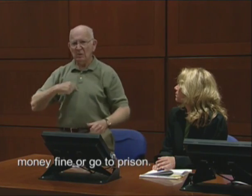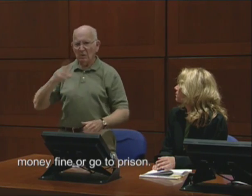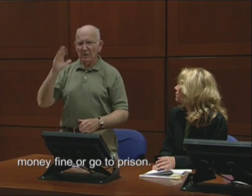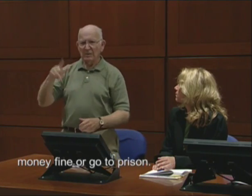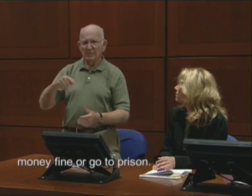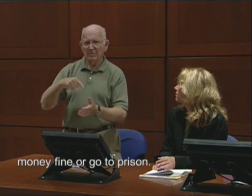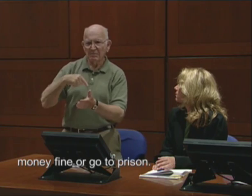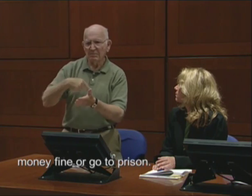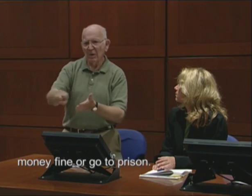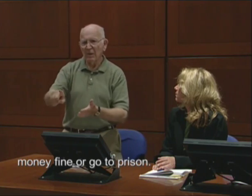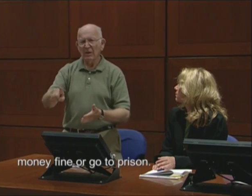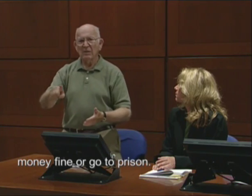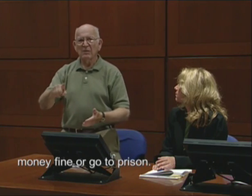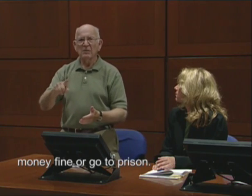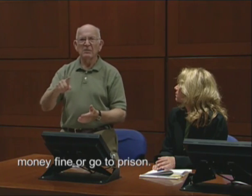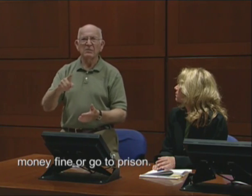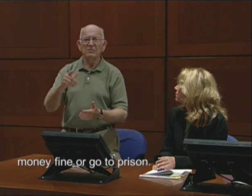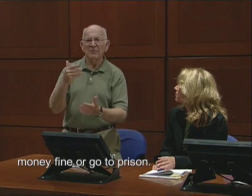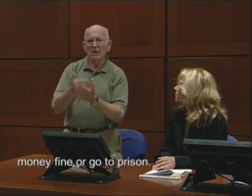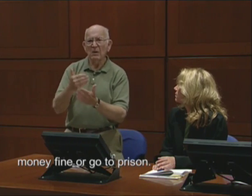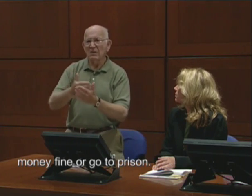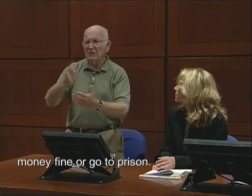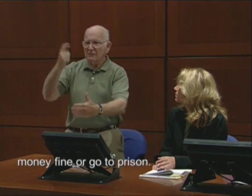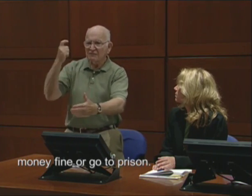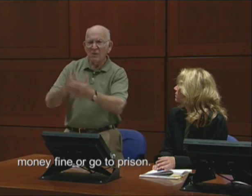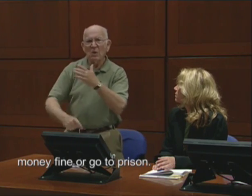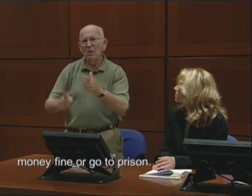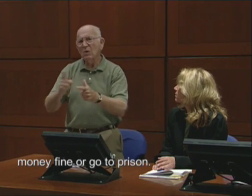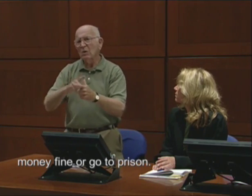I may have to pay a money fine or go to prison.